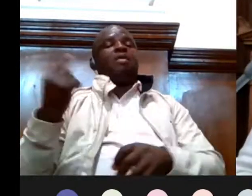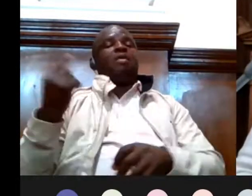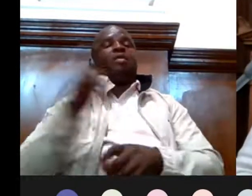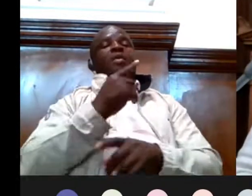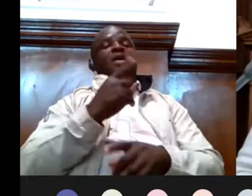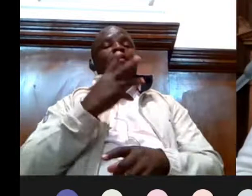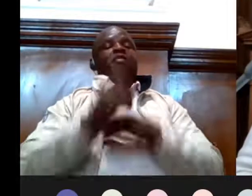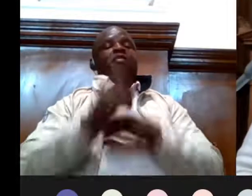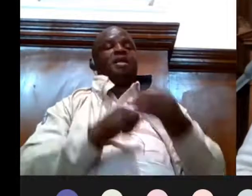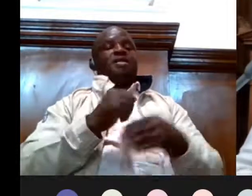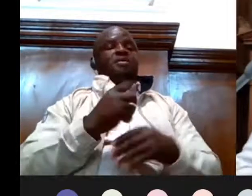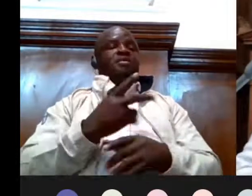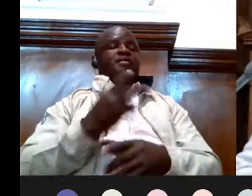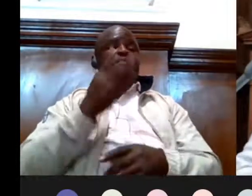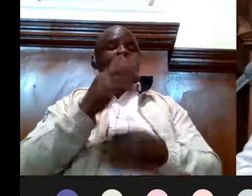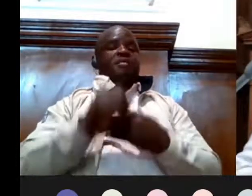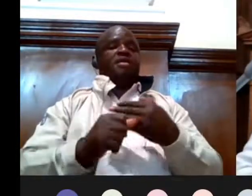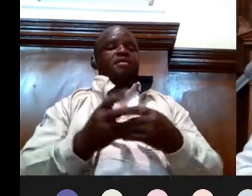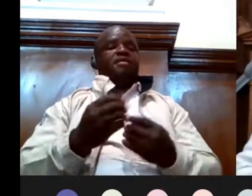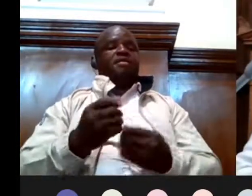in the last 4 months.